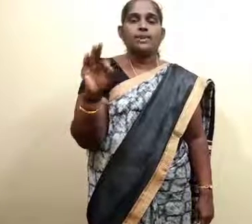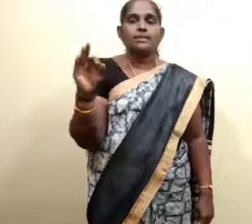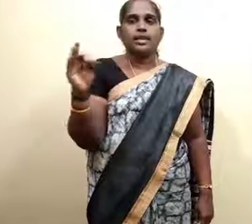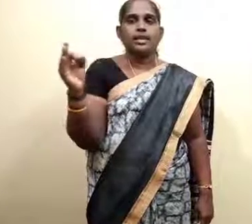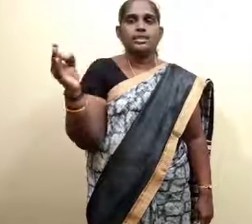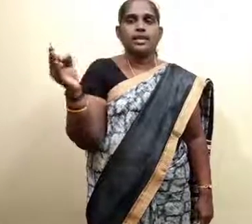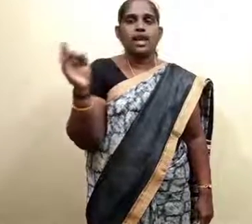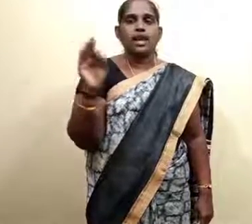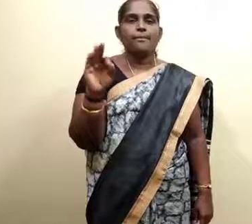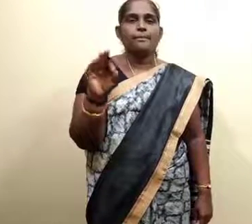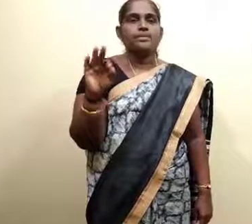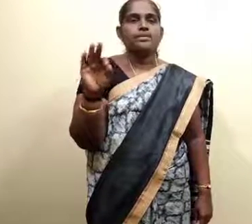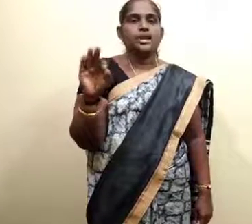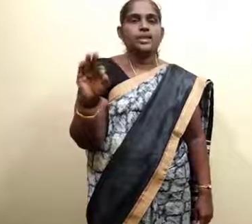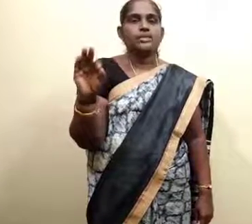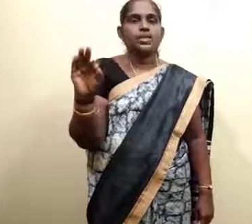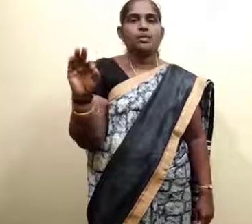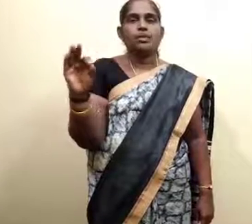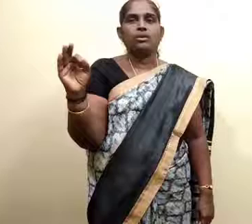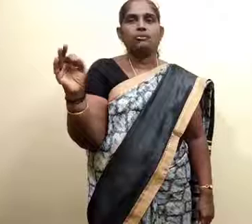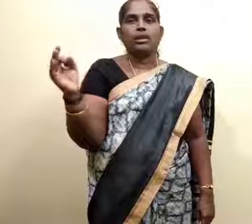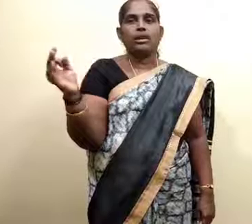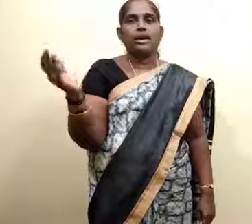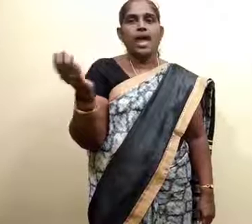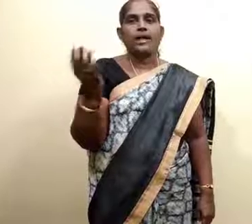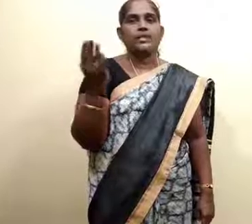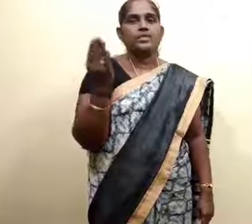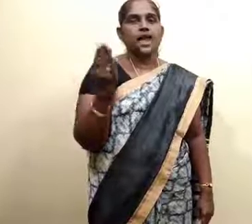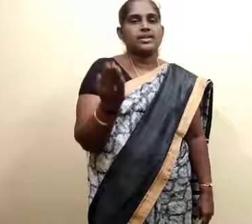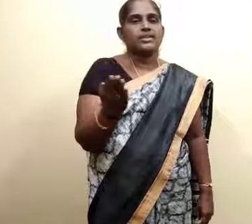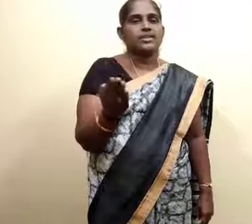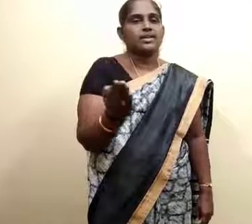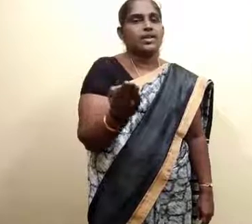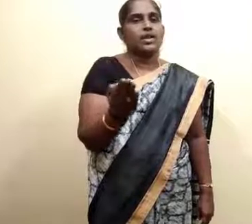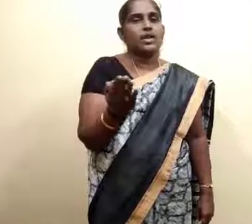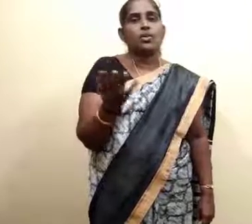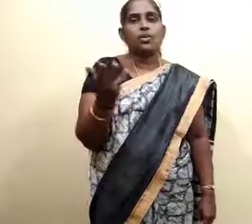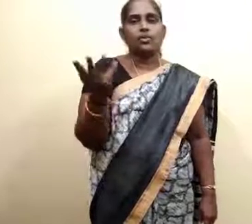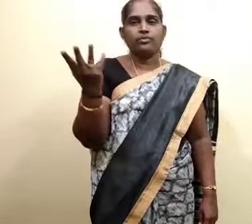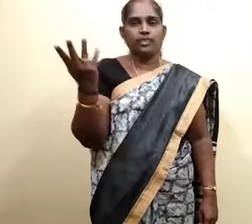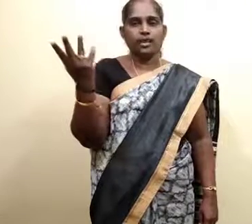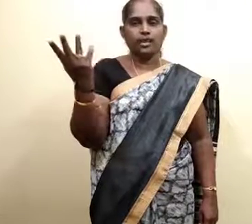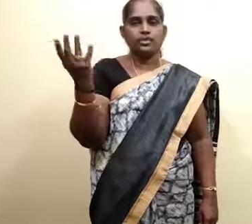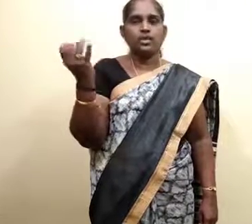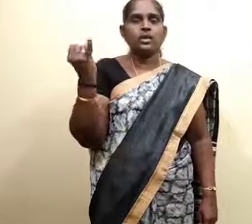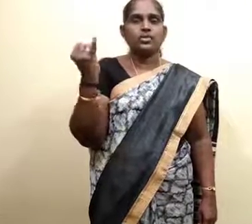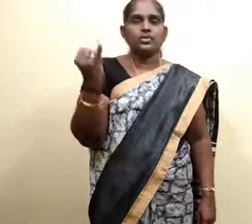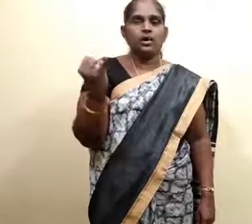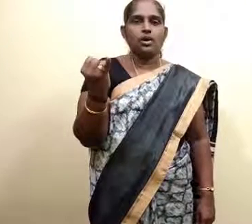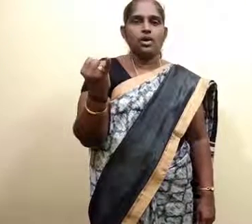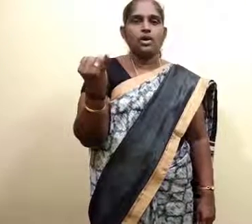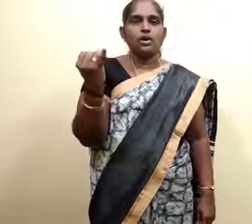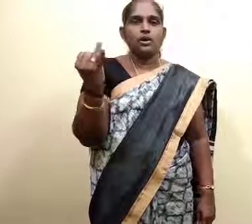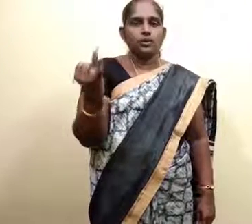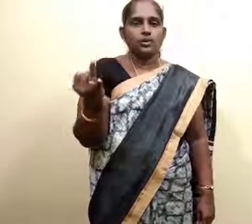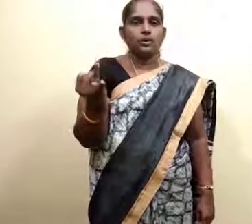Upper Silesia coal field, and Saxony coal field. So Saar,